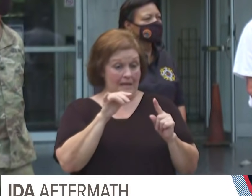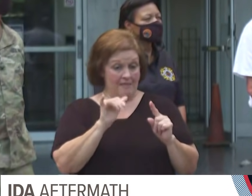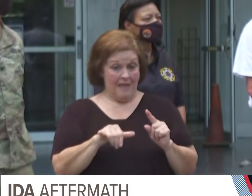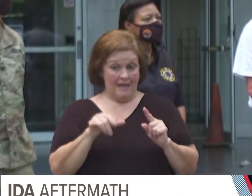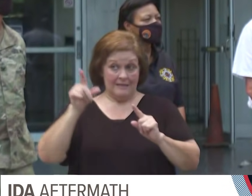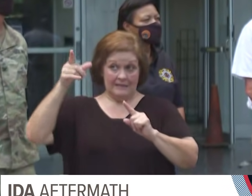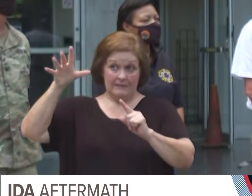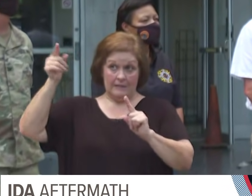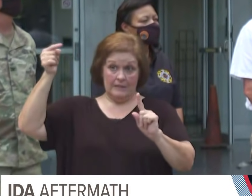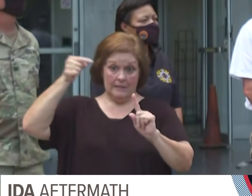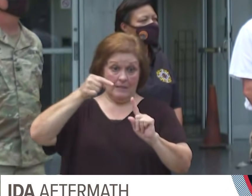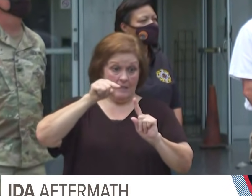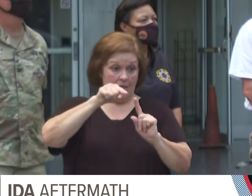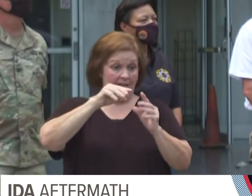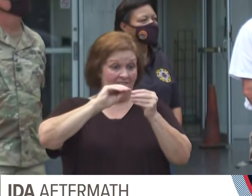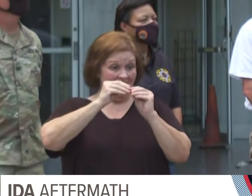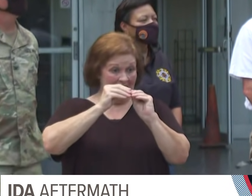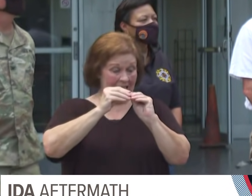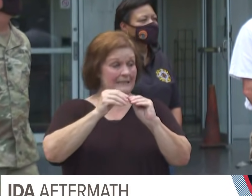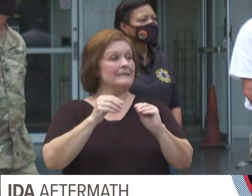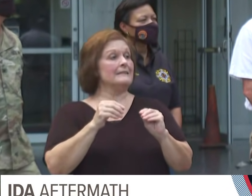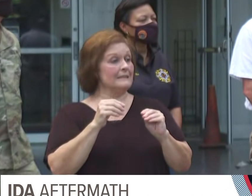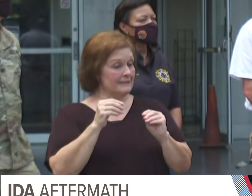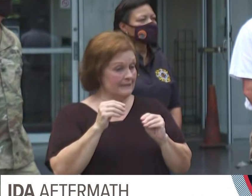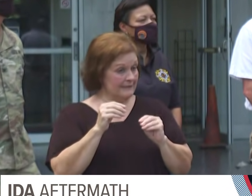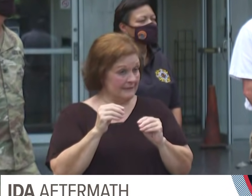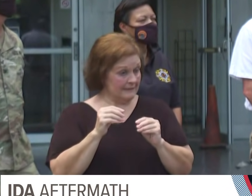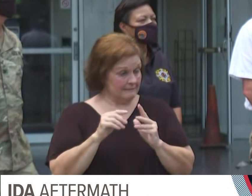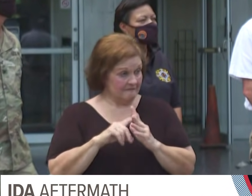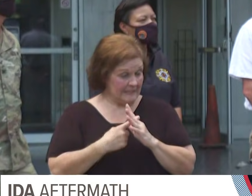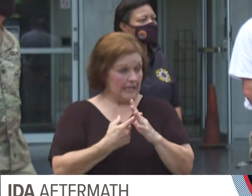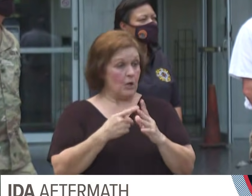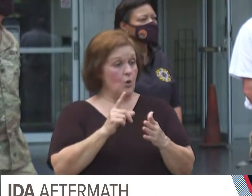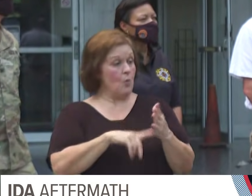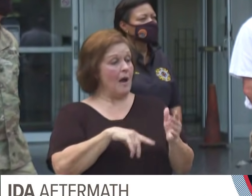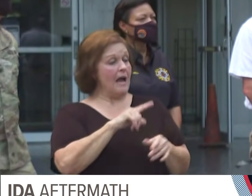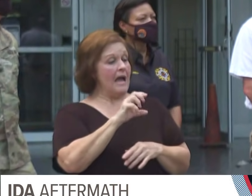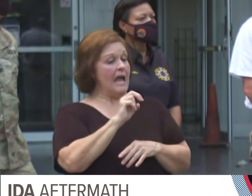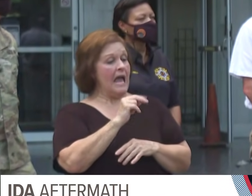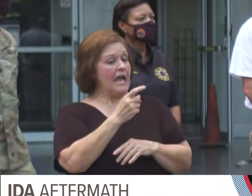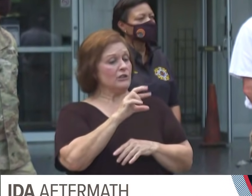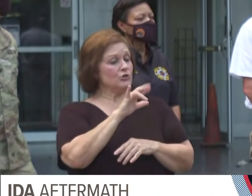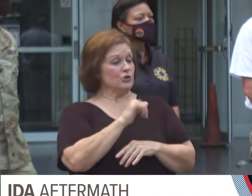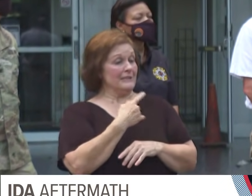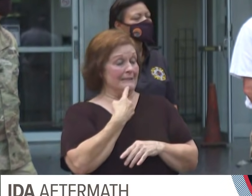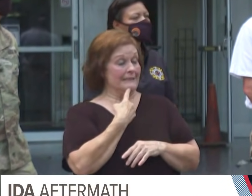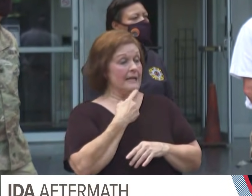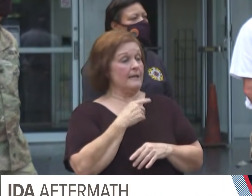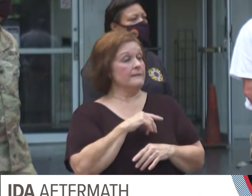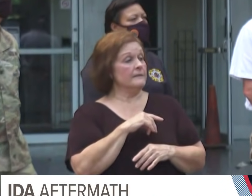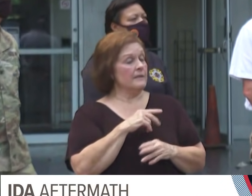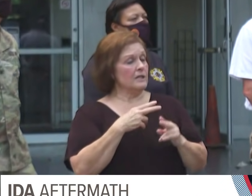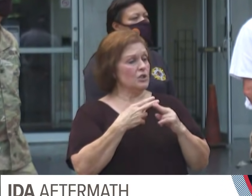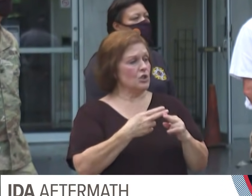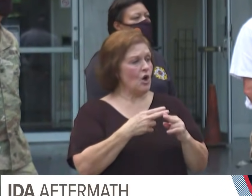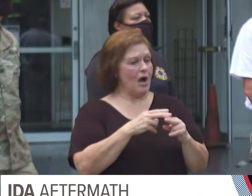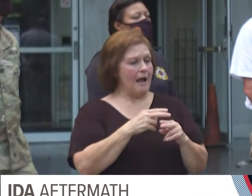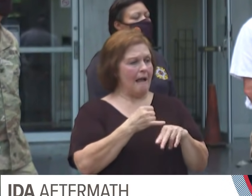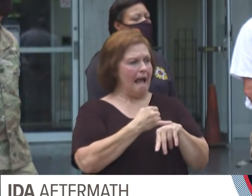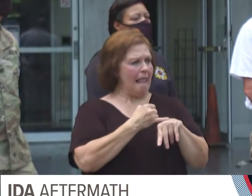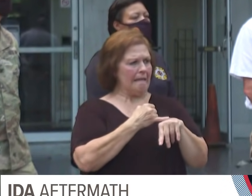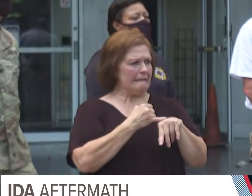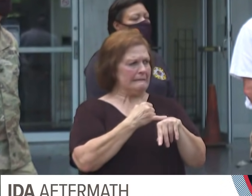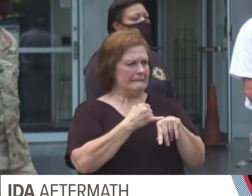is fixed and once that generation is available. So what Entergy is looking at now at this point is what's called an